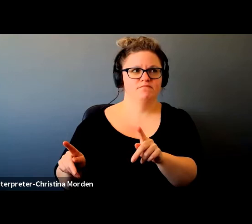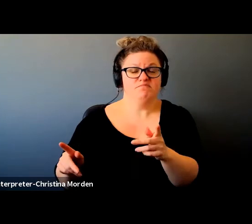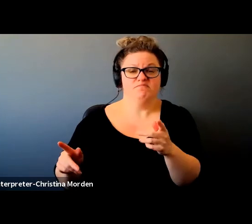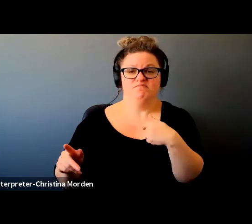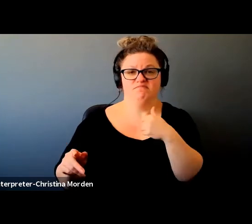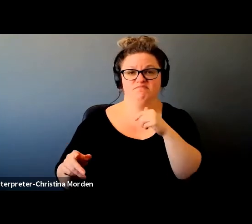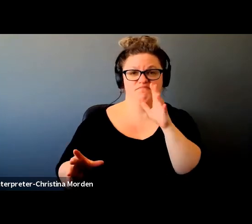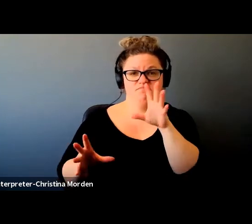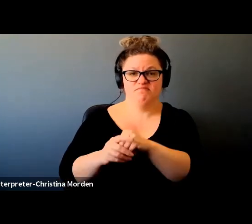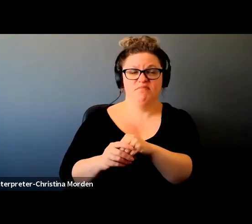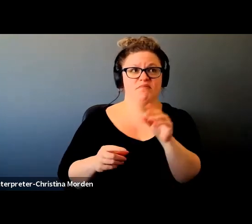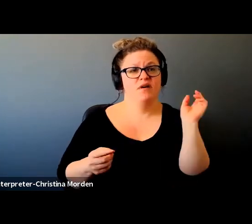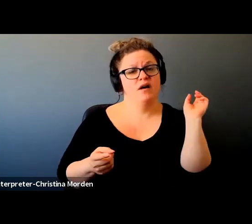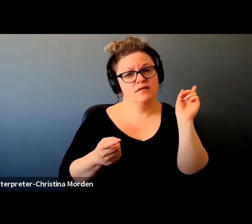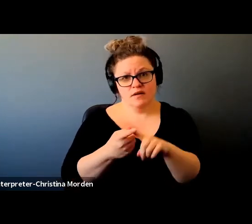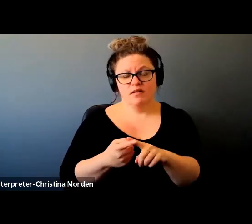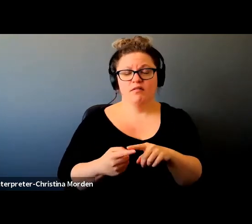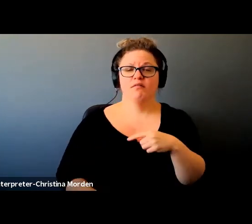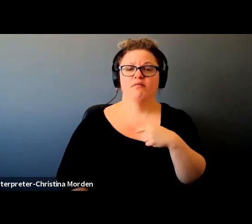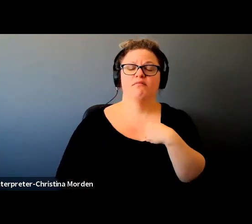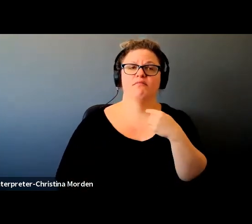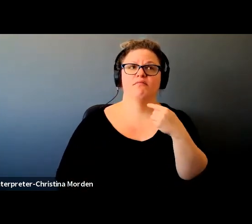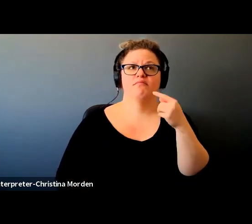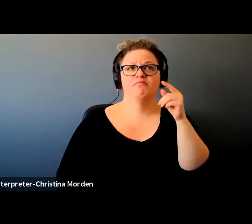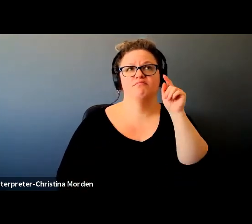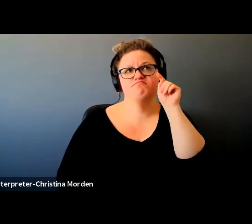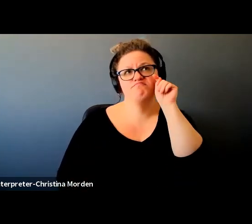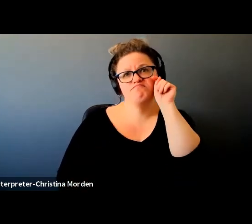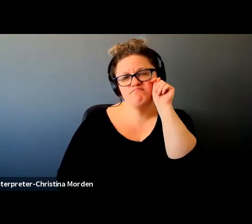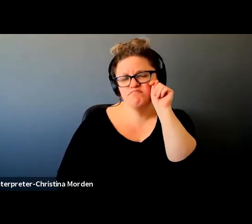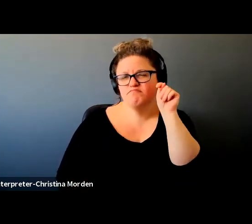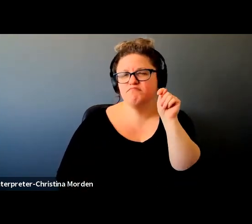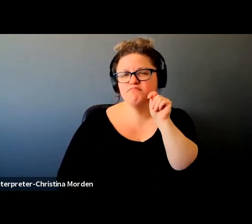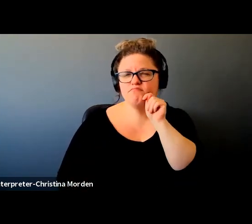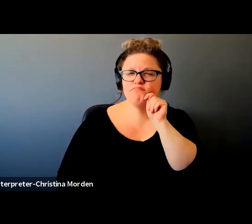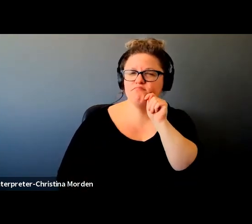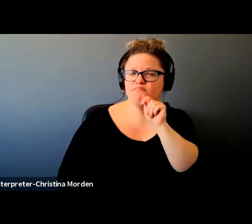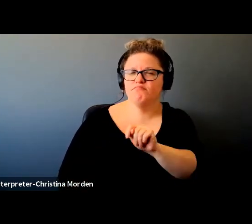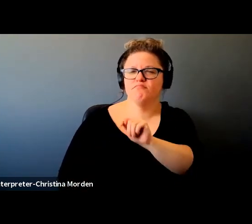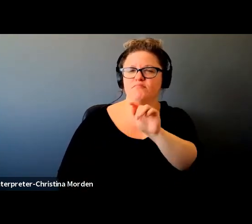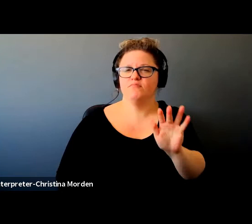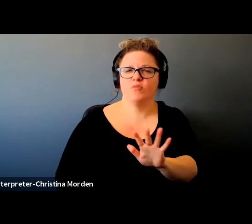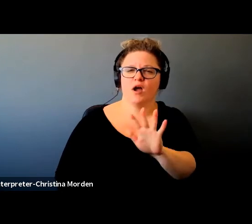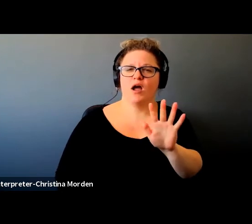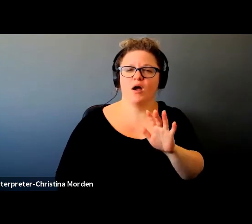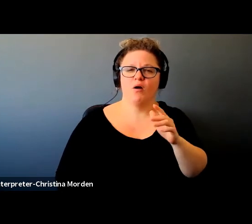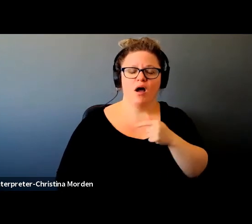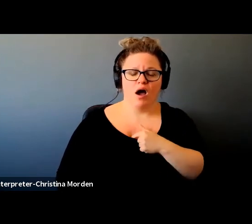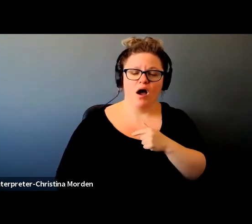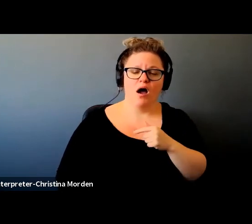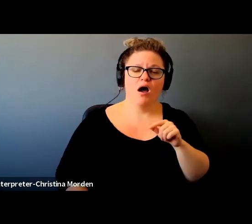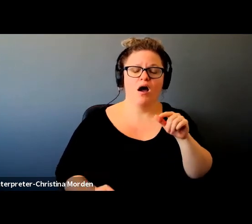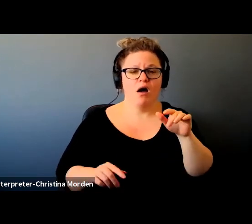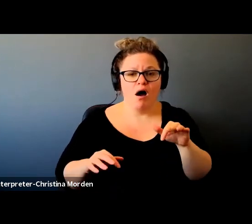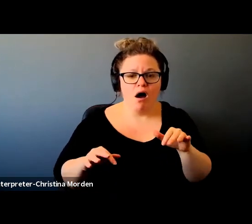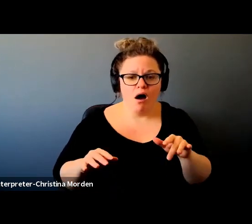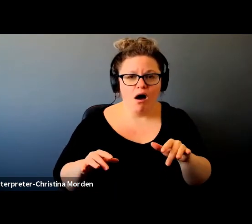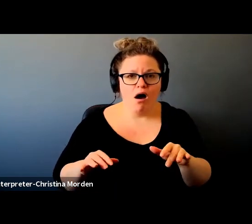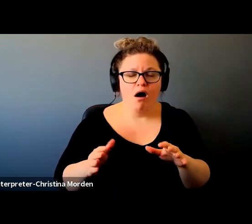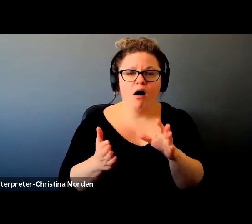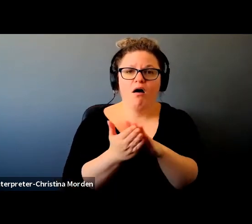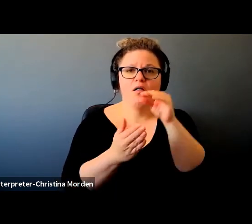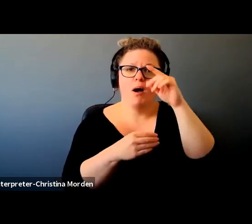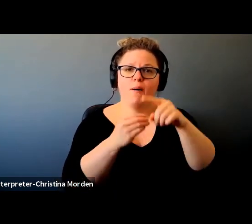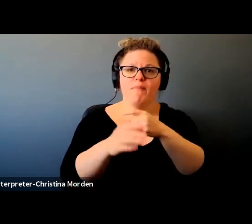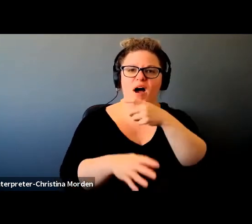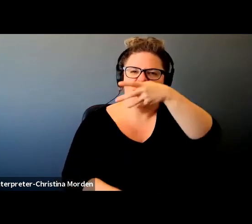until I became an adolescent, or just before, and sort of like discovered the whole punk rock culture. I'm